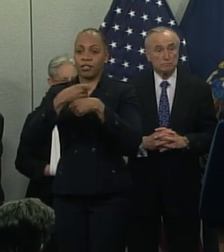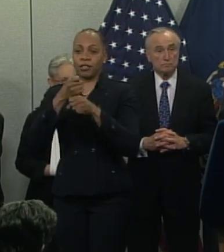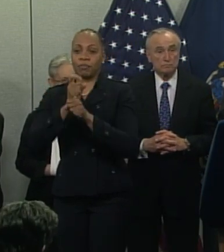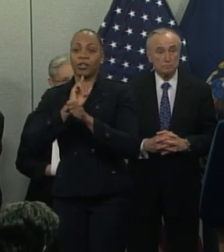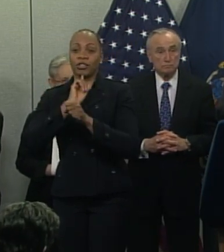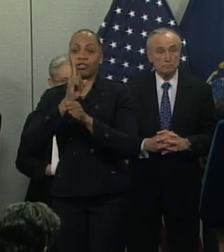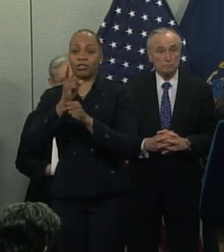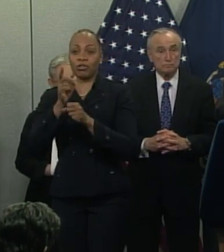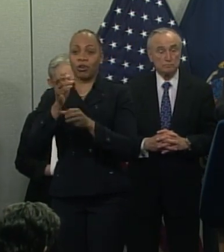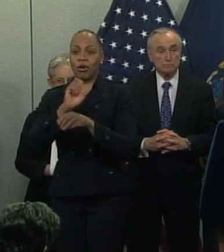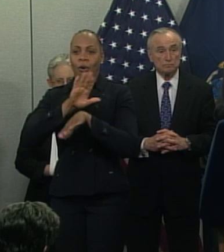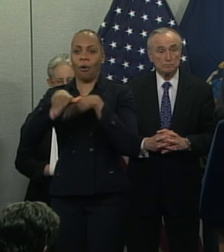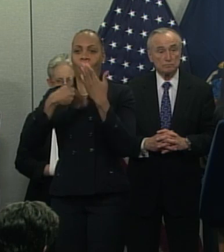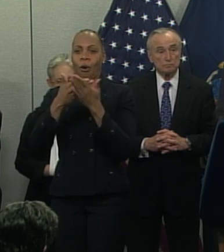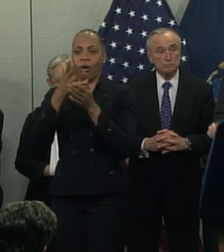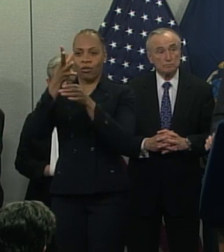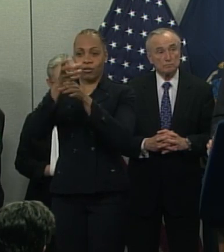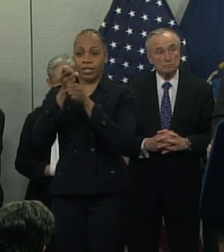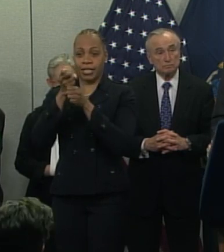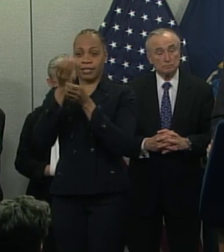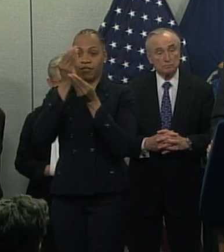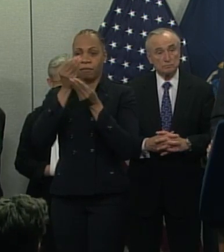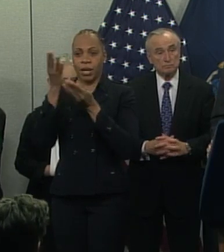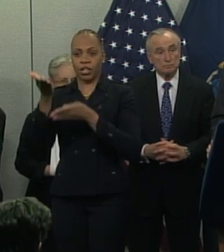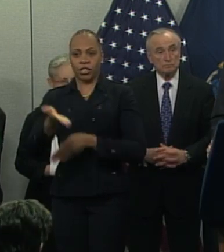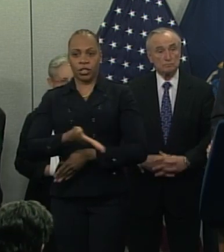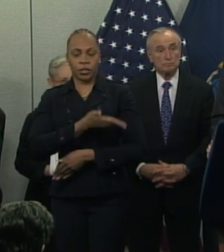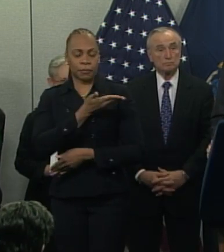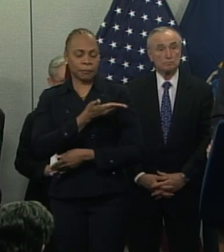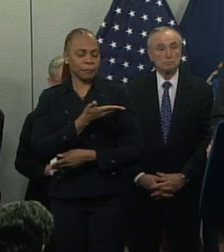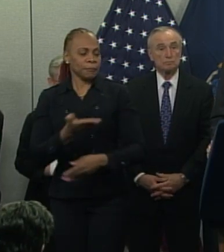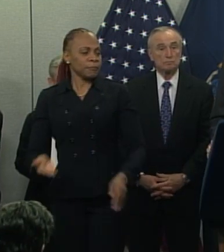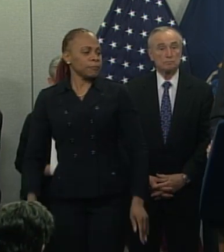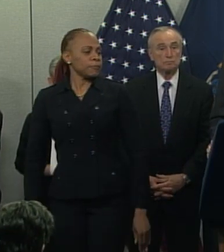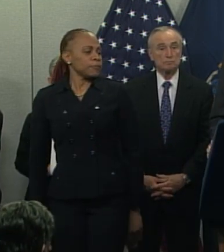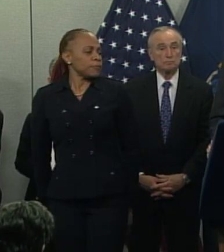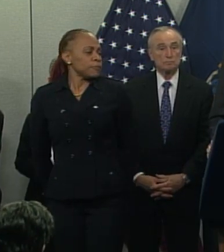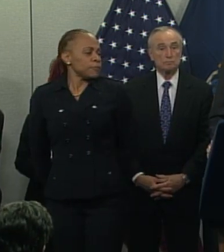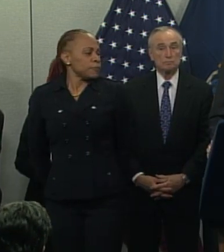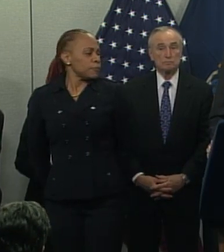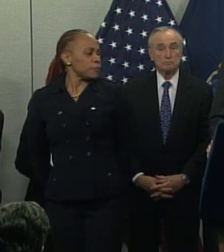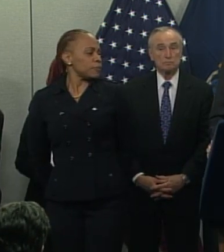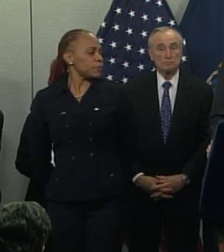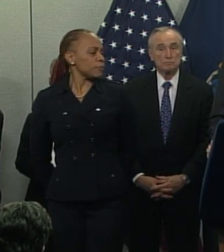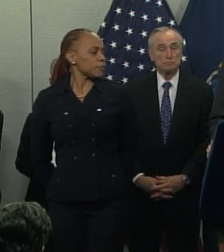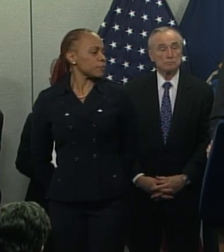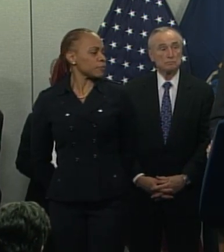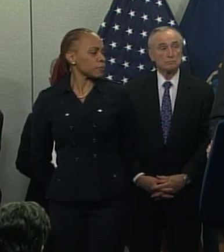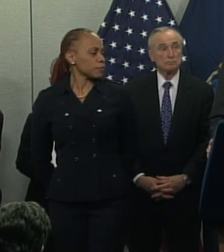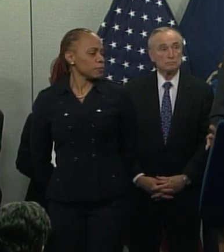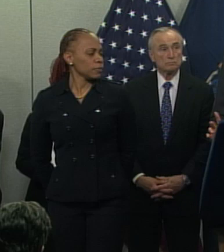getting this update. Se acerca una tormenta de nieve